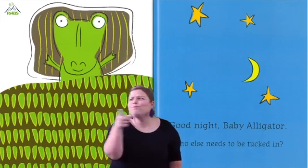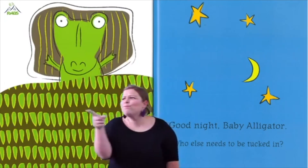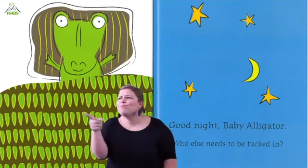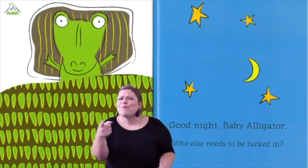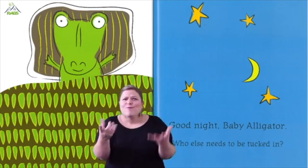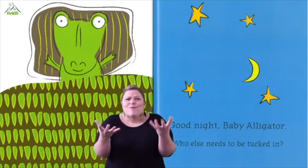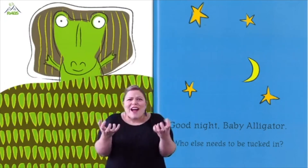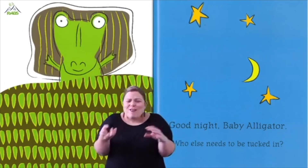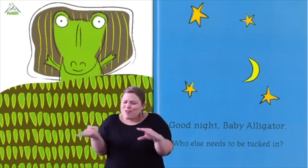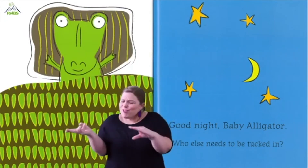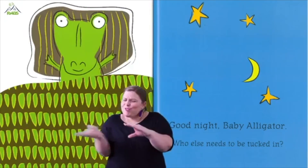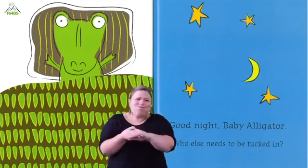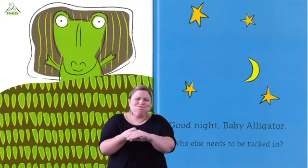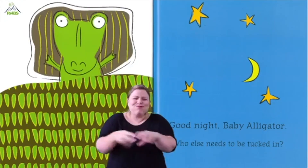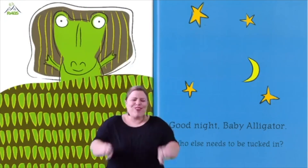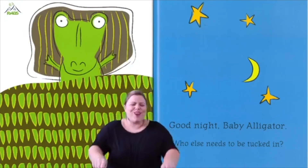Who else needs to be tucked in?